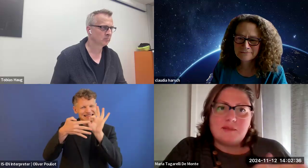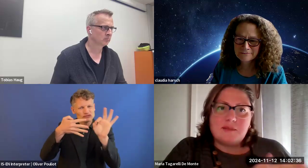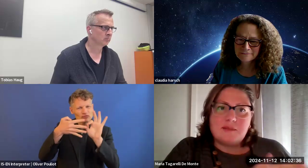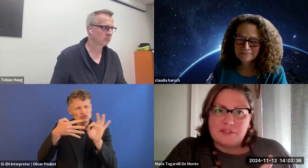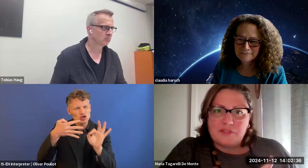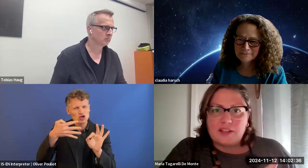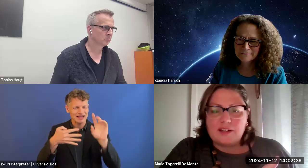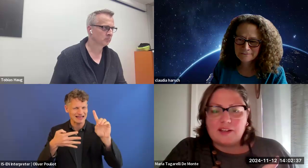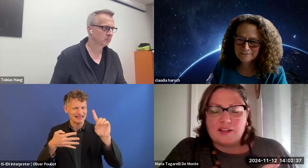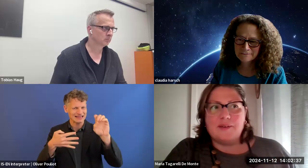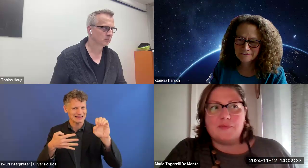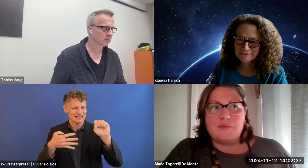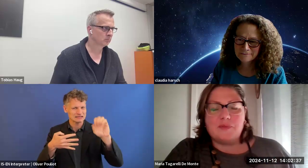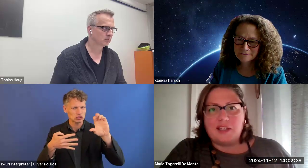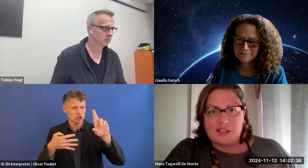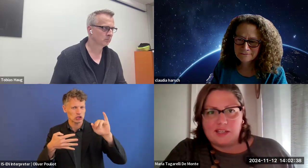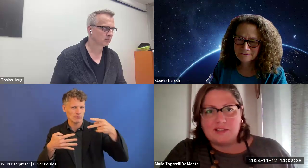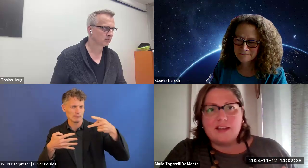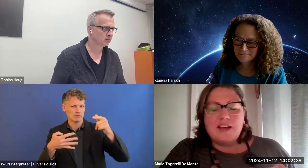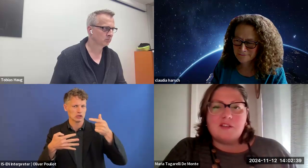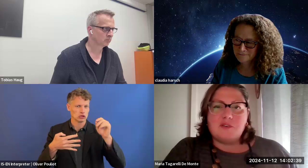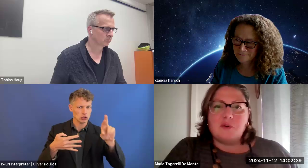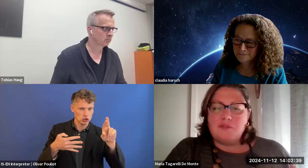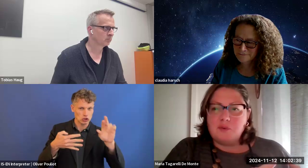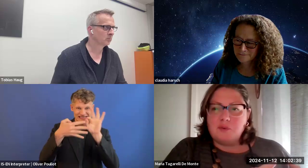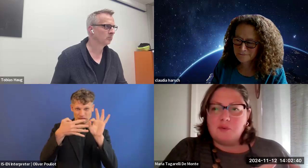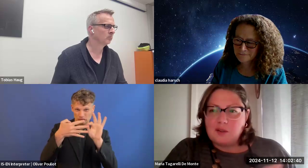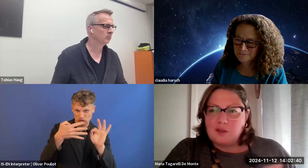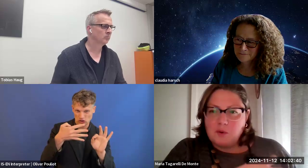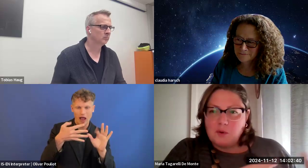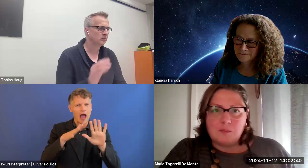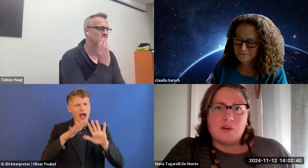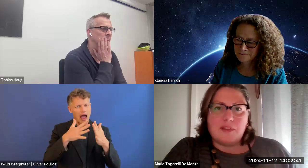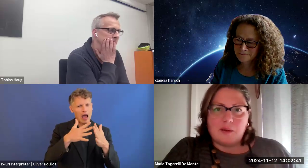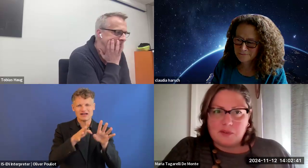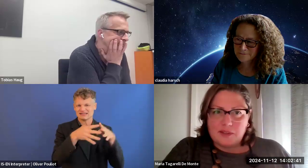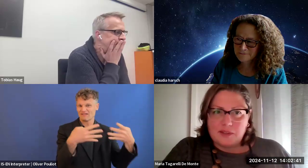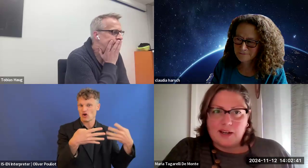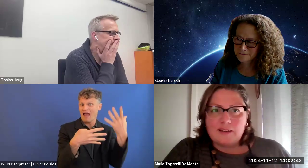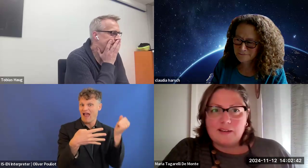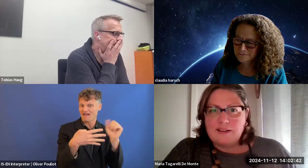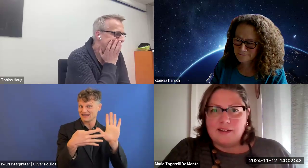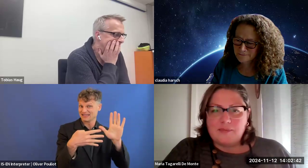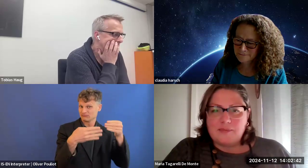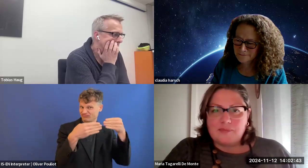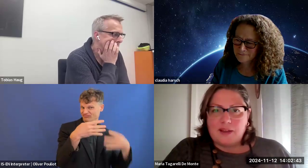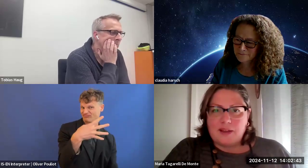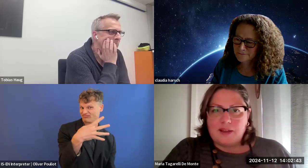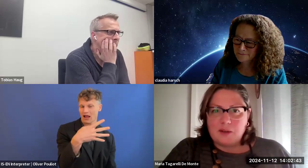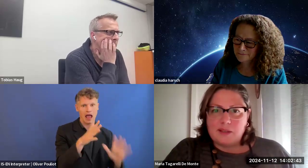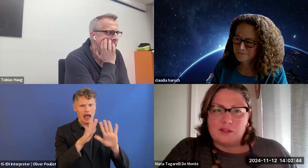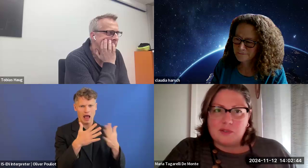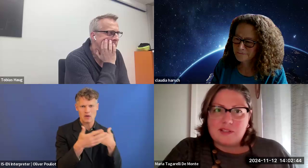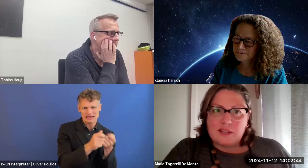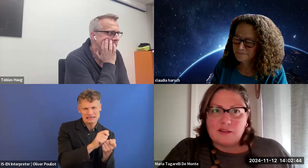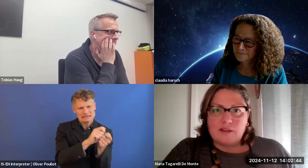to meet specific training needs. So if you would like to go a little more in depth on that, I